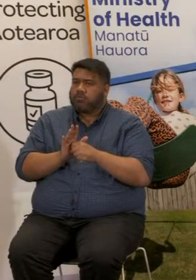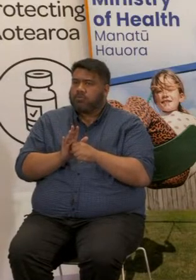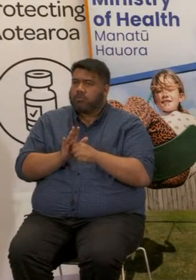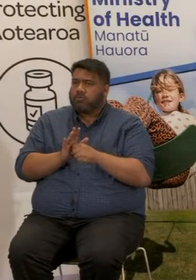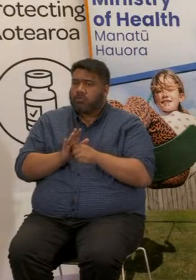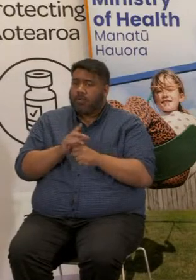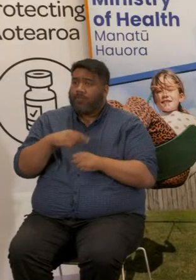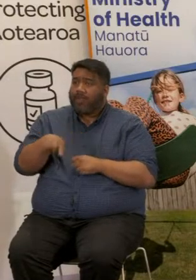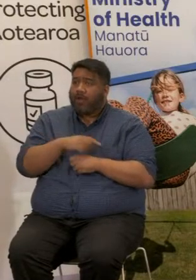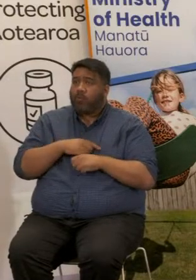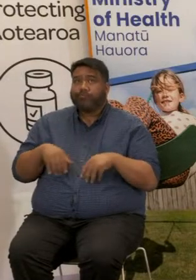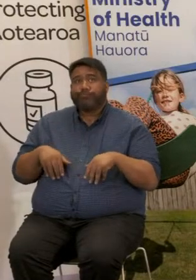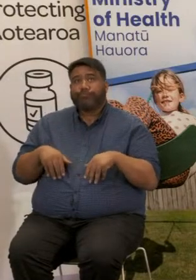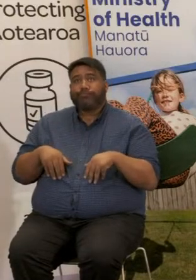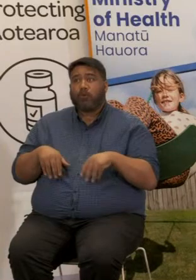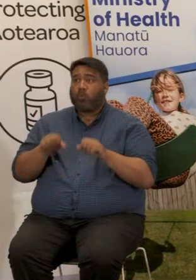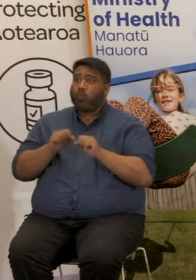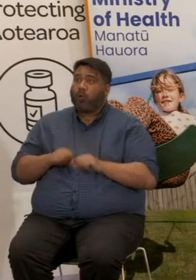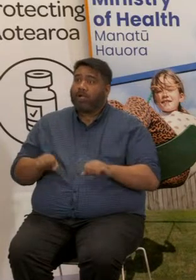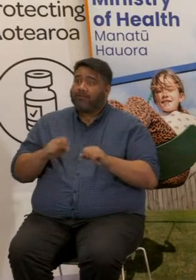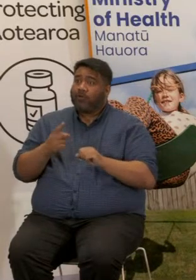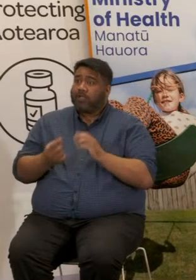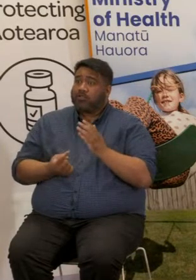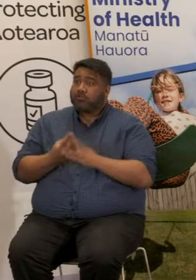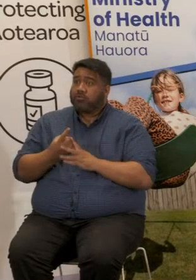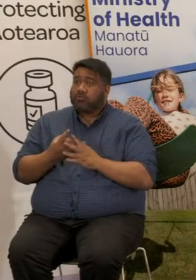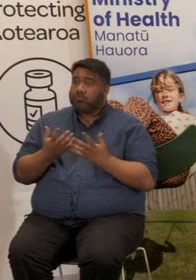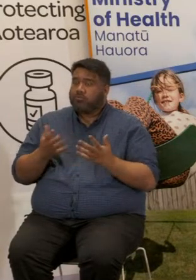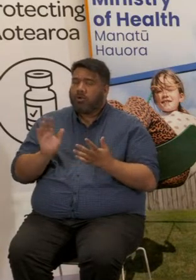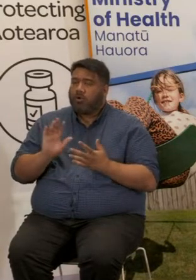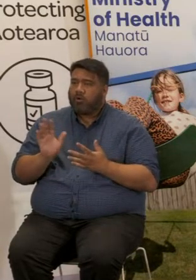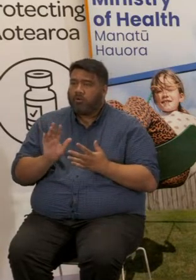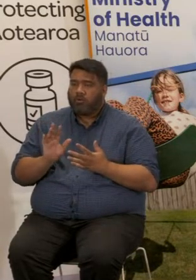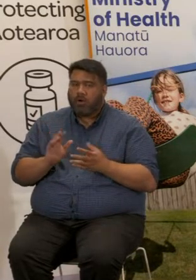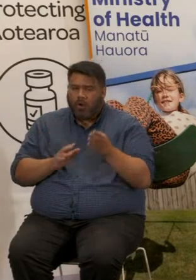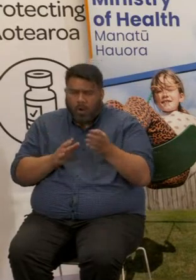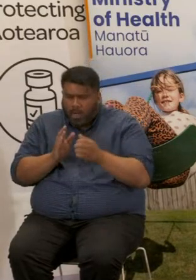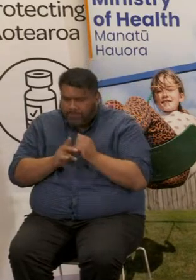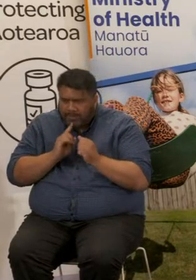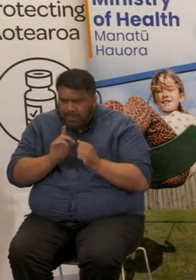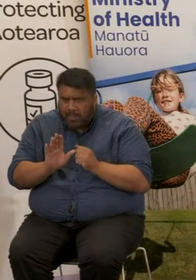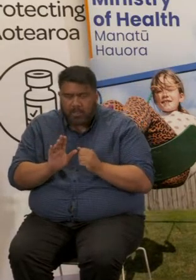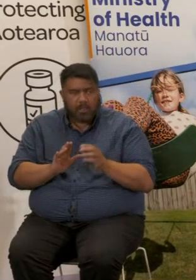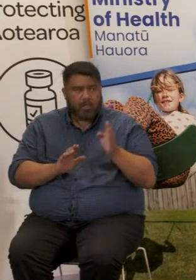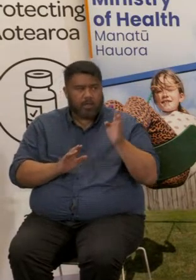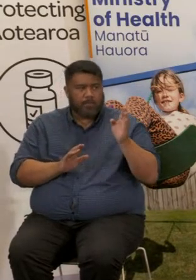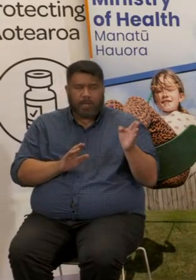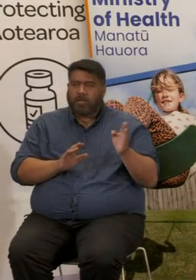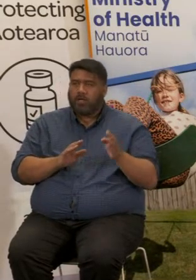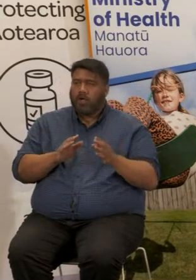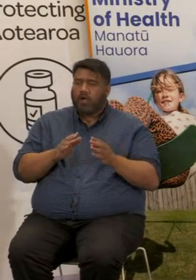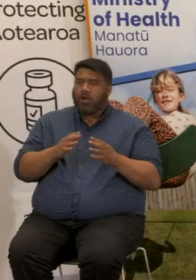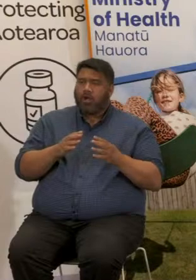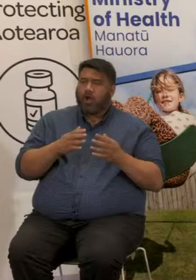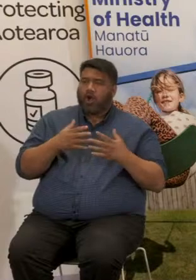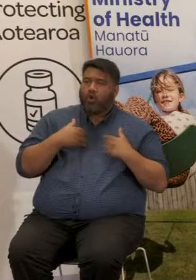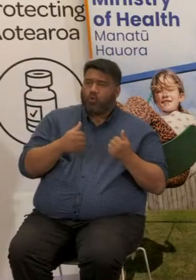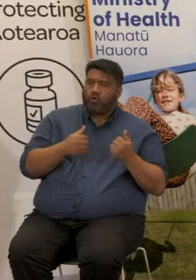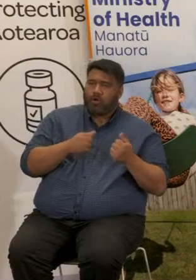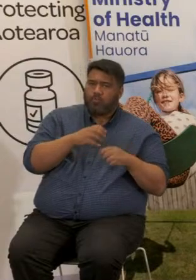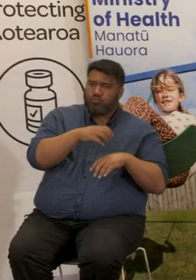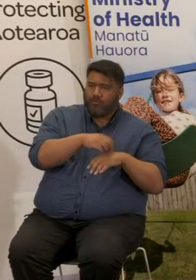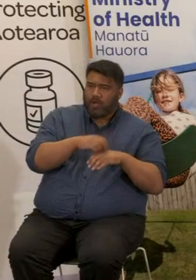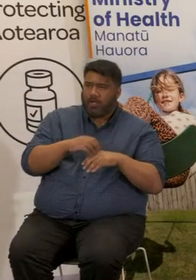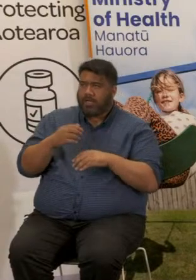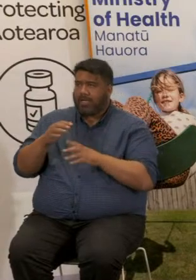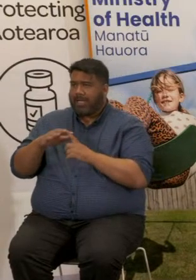sit there and wait for that to roll in. That's not an argument from Māori though. We've had hauora providers in iwi saying that they've been trying to plan